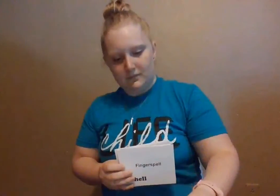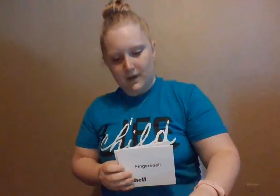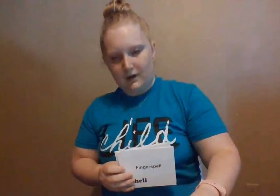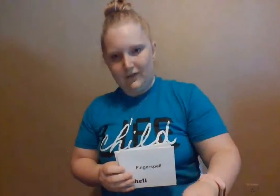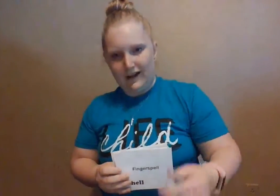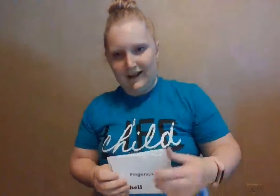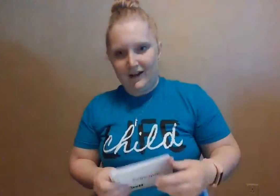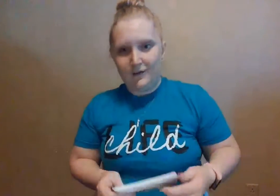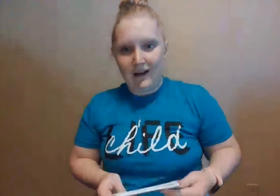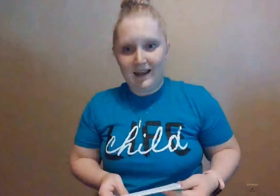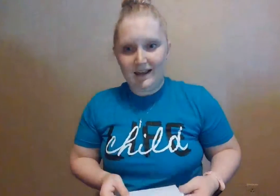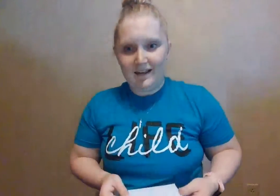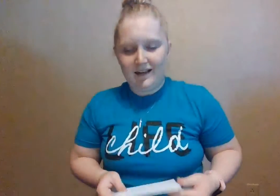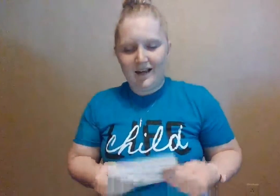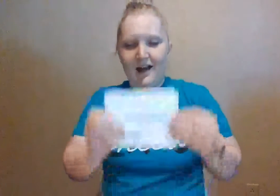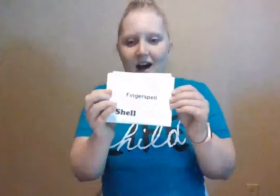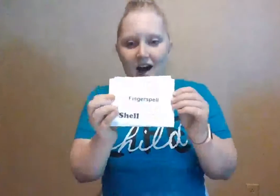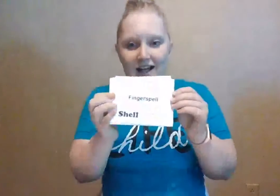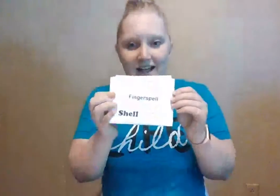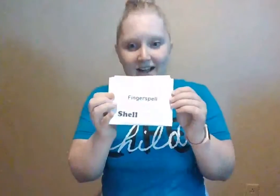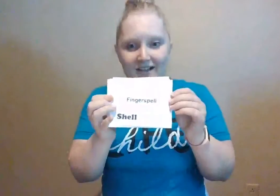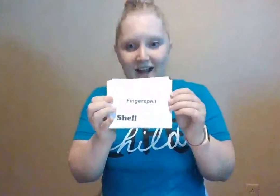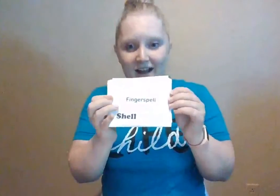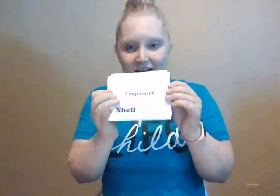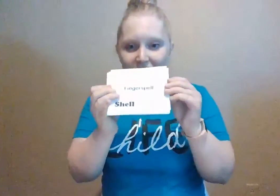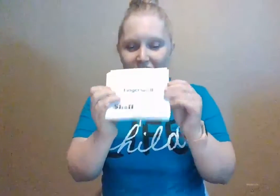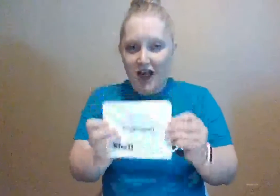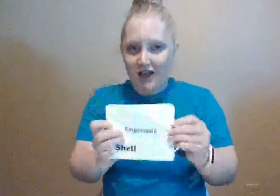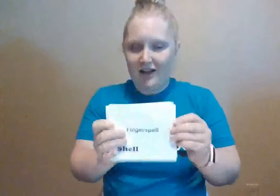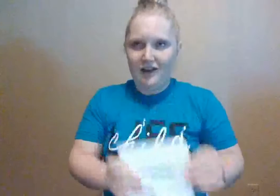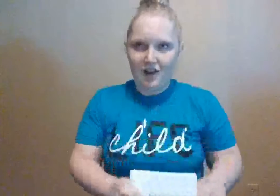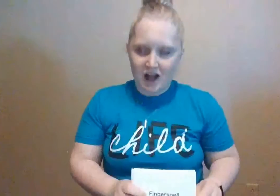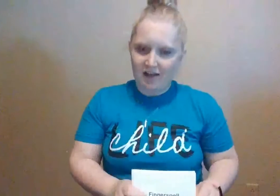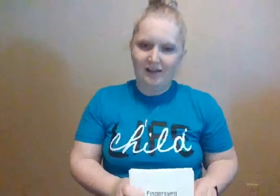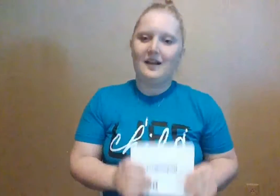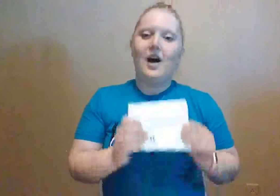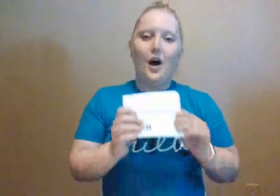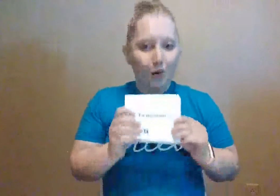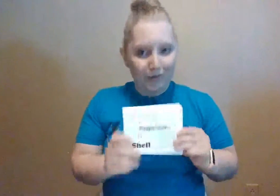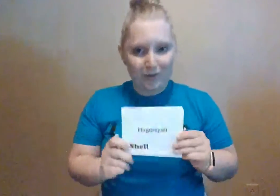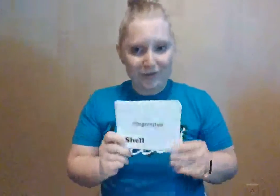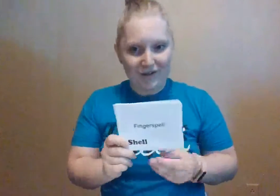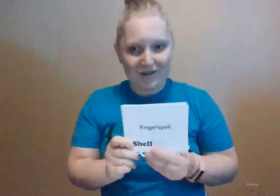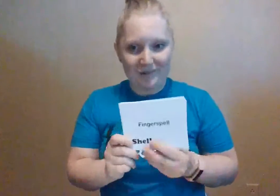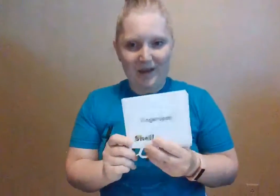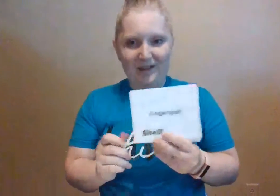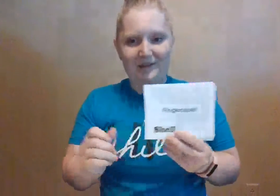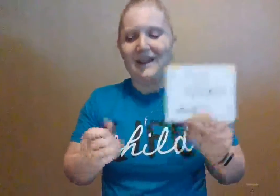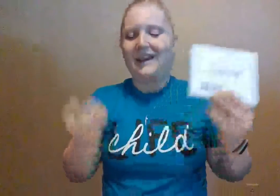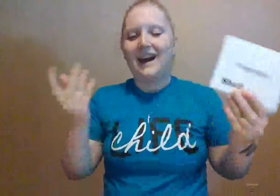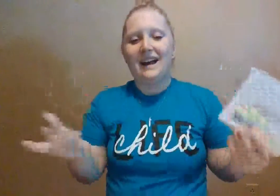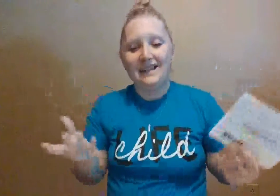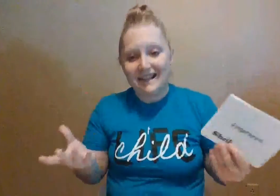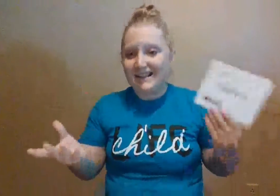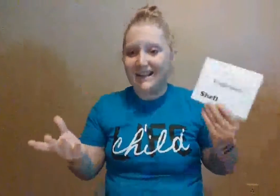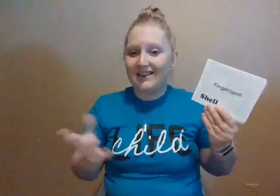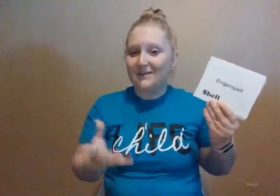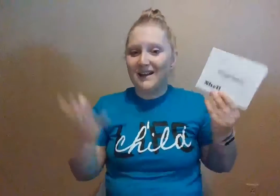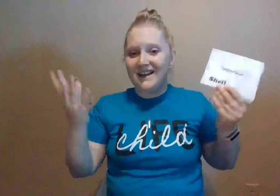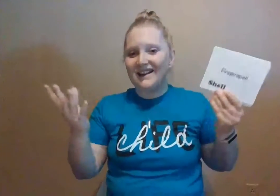All right, are you ready? Our next sign is shell, and shell is also finger spelled. I said that at the beginning of